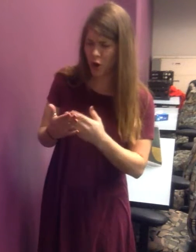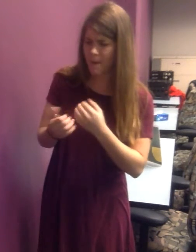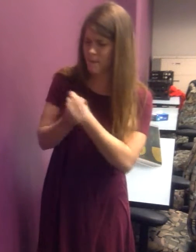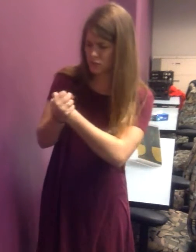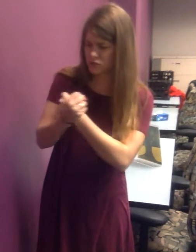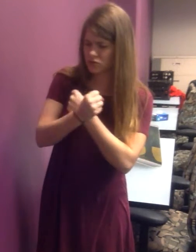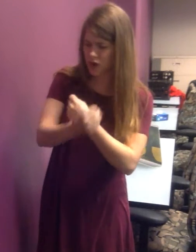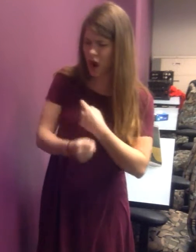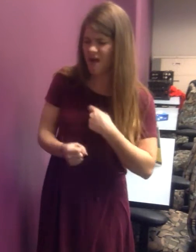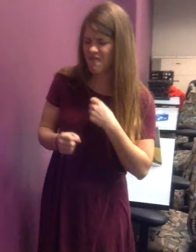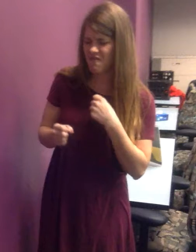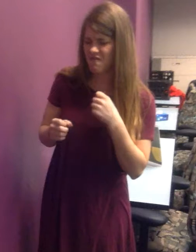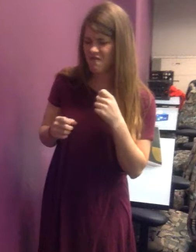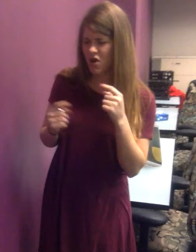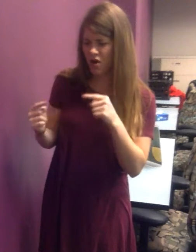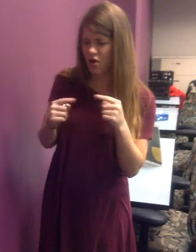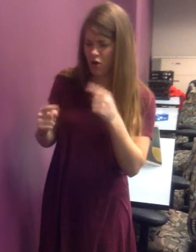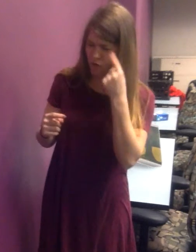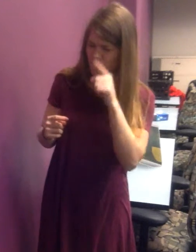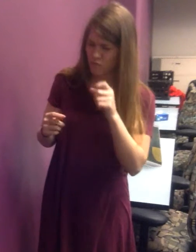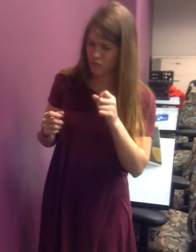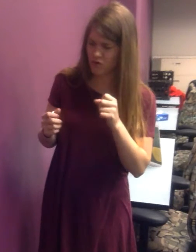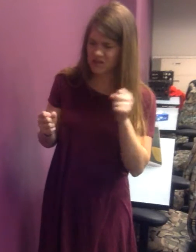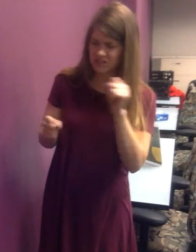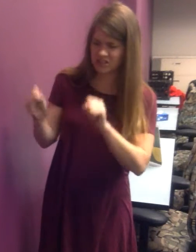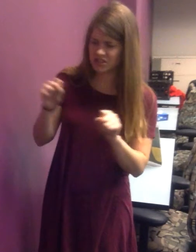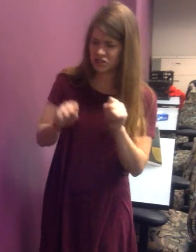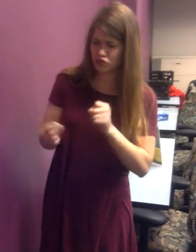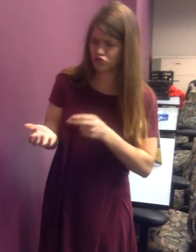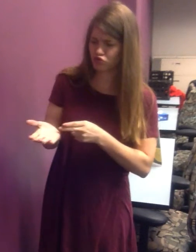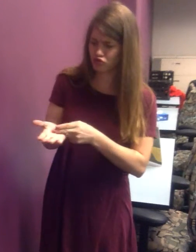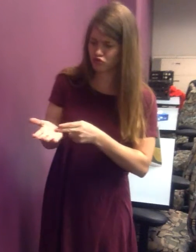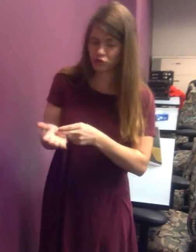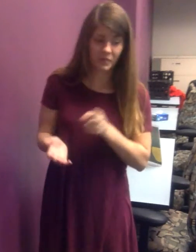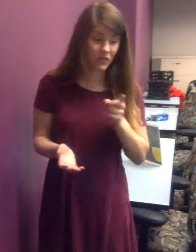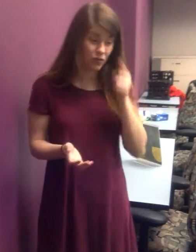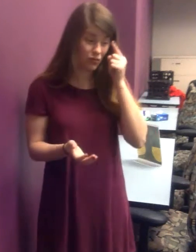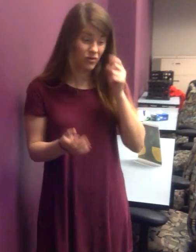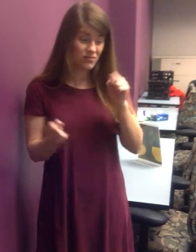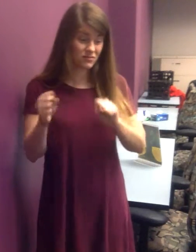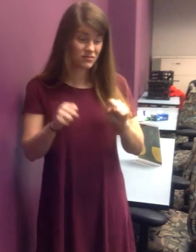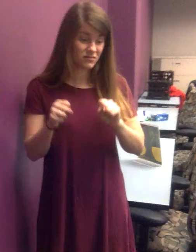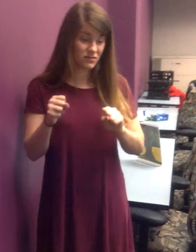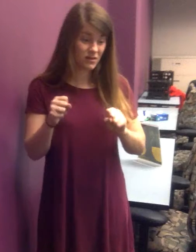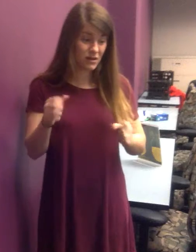truth. That's important to me. Do you think the science is being hyped on global warming? Oh, very definitely,